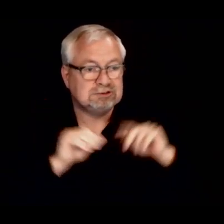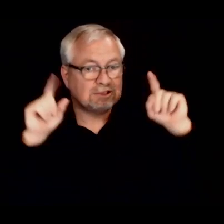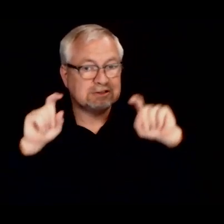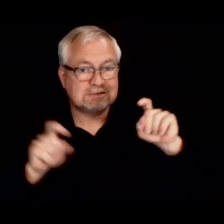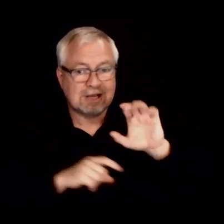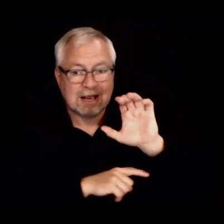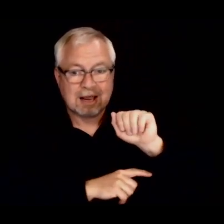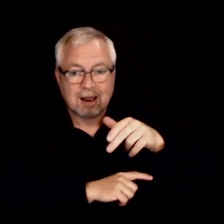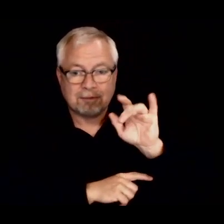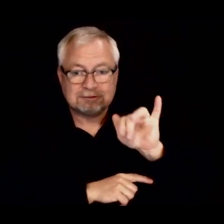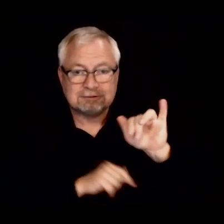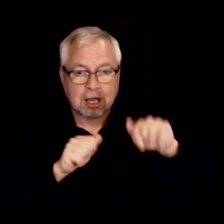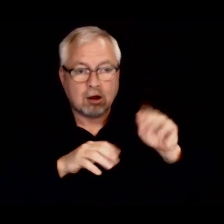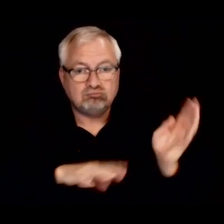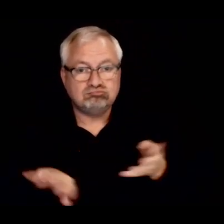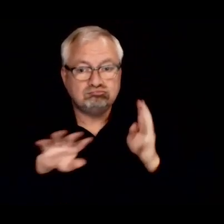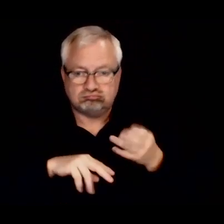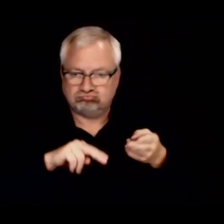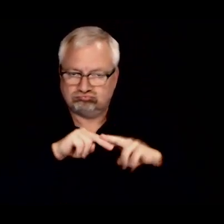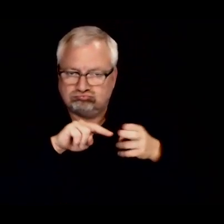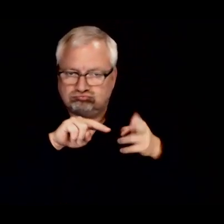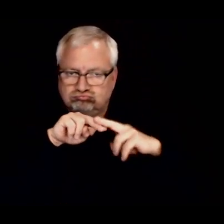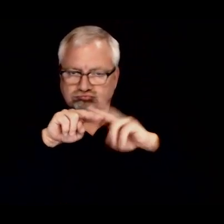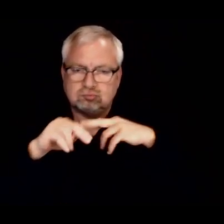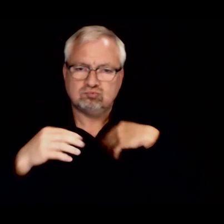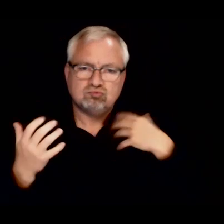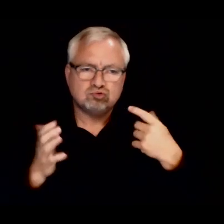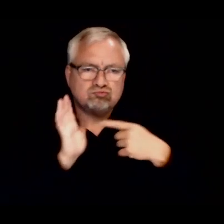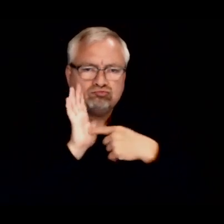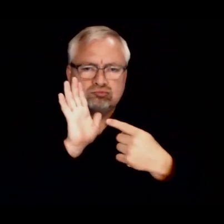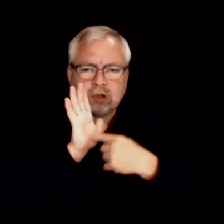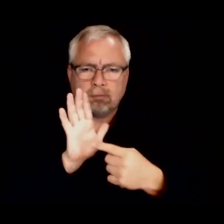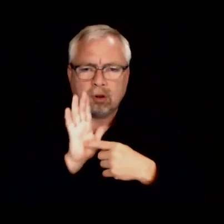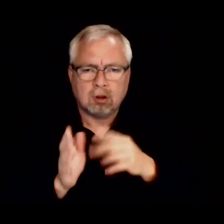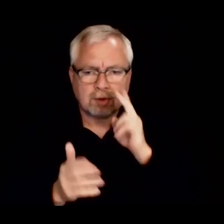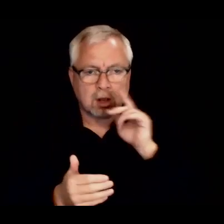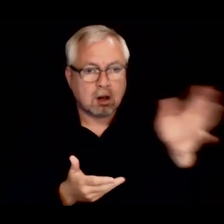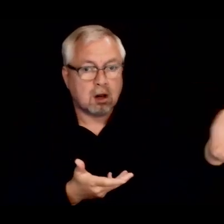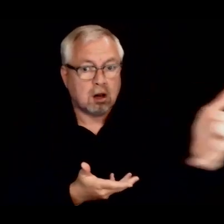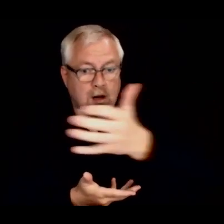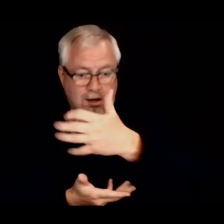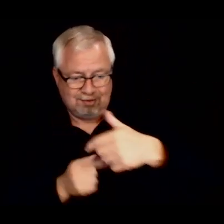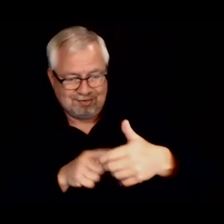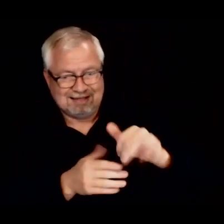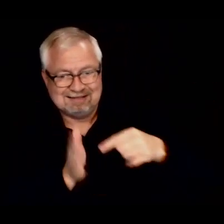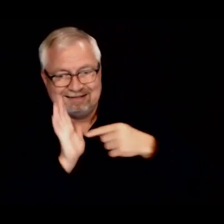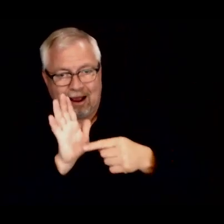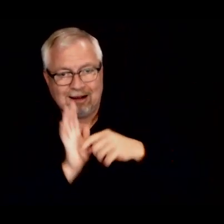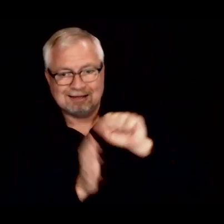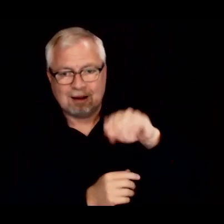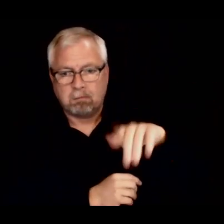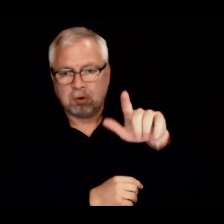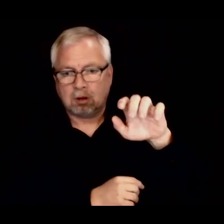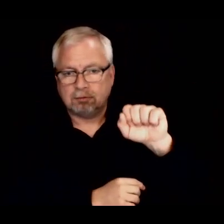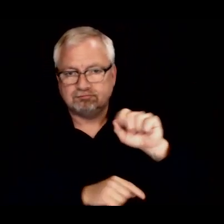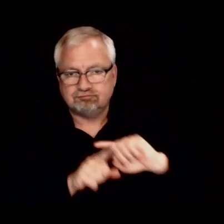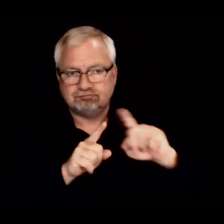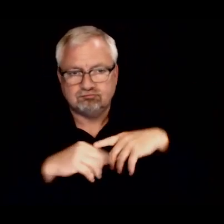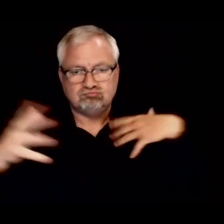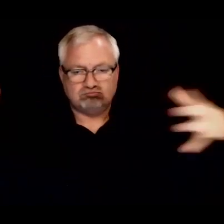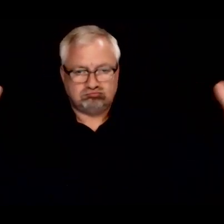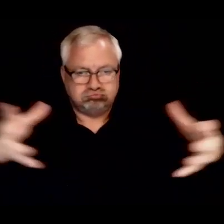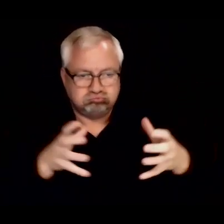beginning, multiple samples or specimens were collected for one person, and those were all run on the same day for that person.